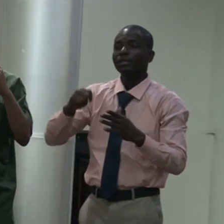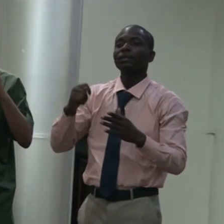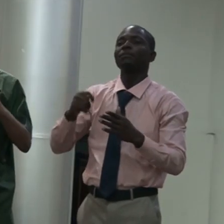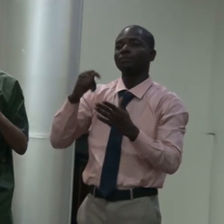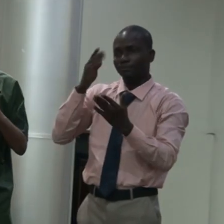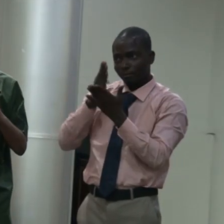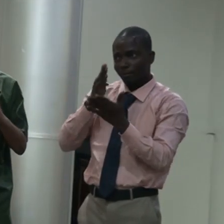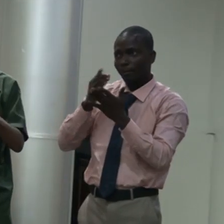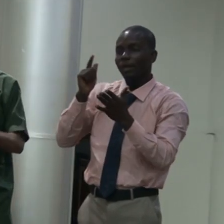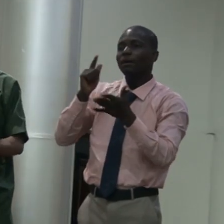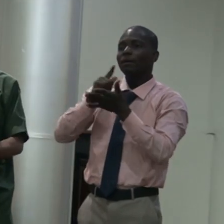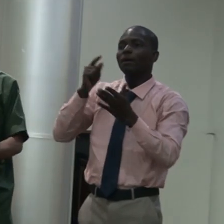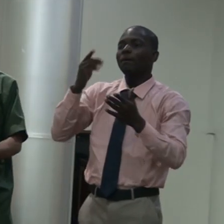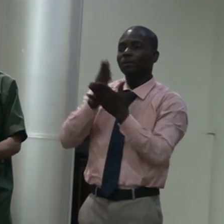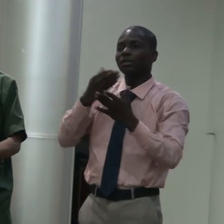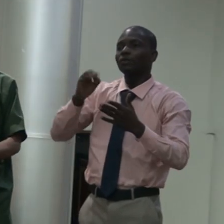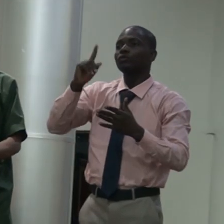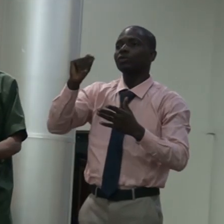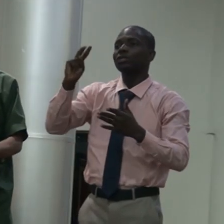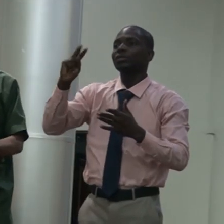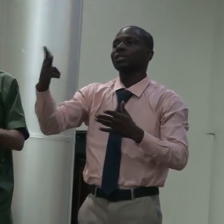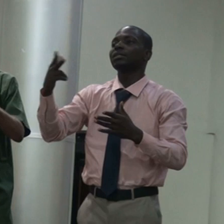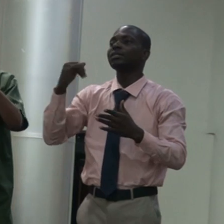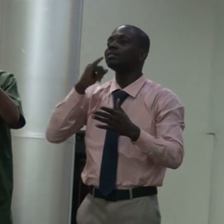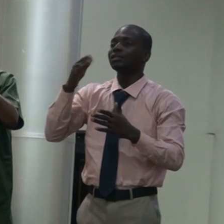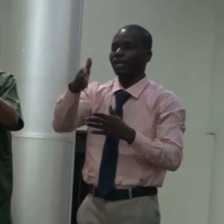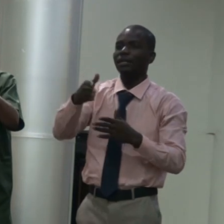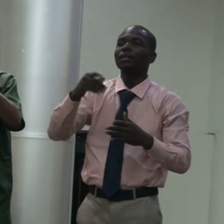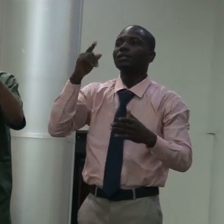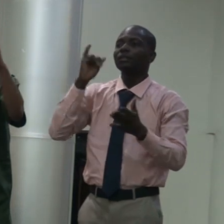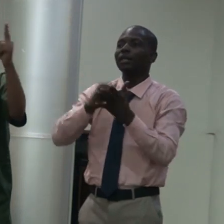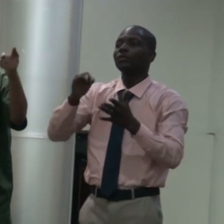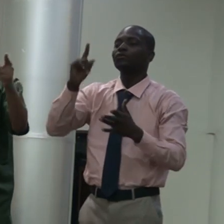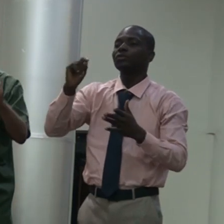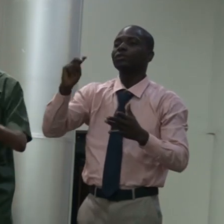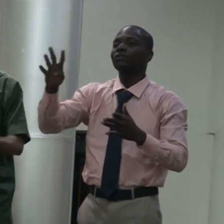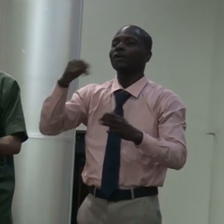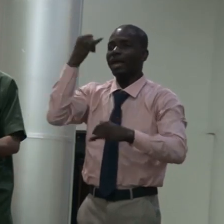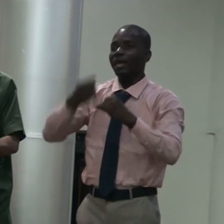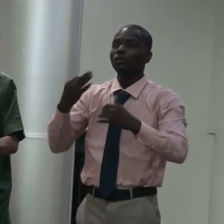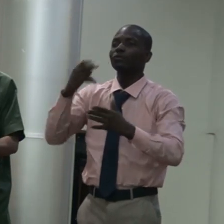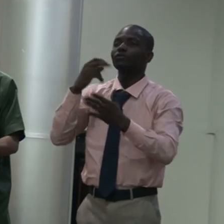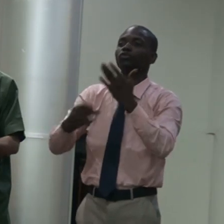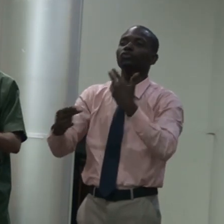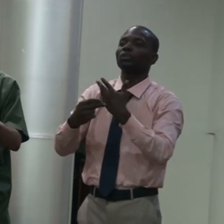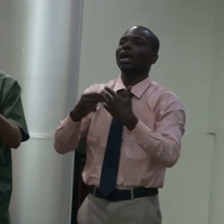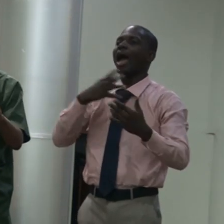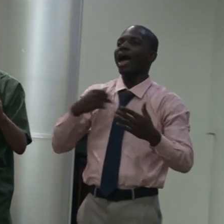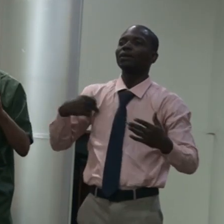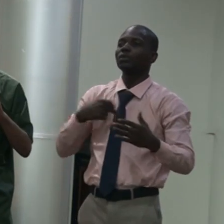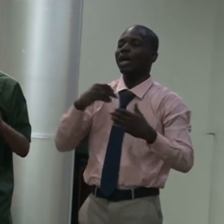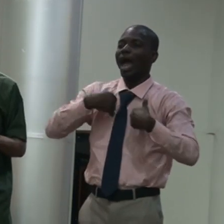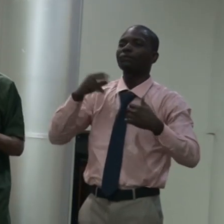budget of 2023 is still being implemented. The one of 2024 is scheduled till the end of June. And we